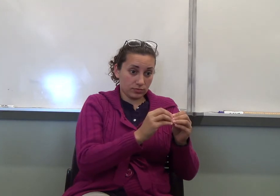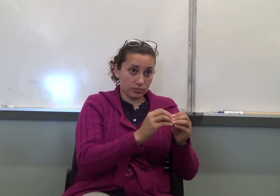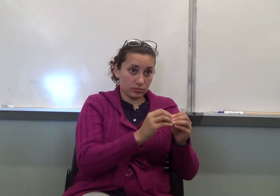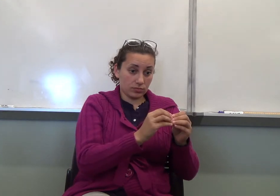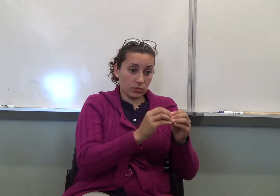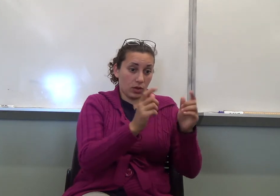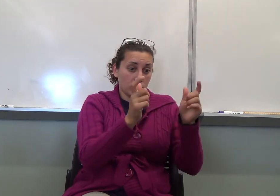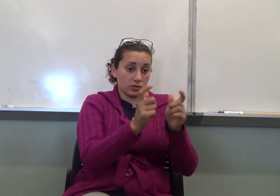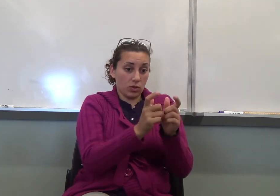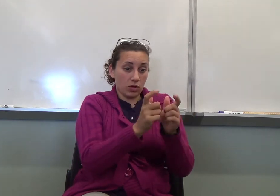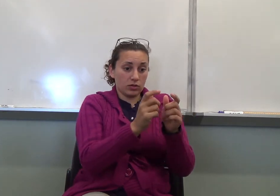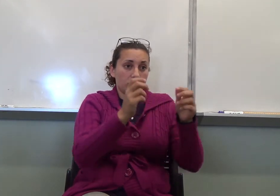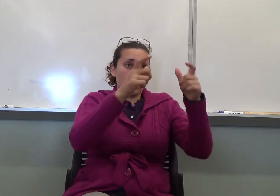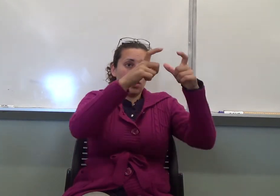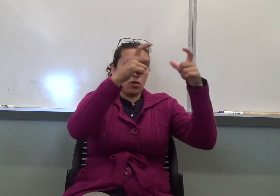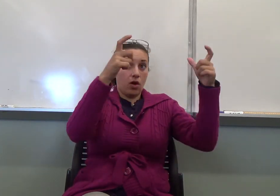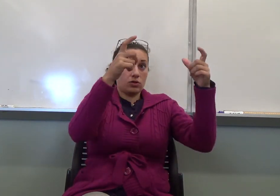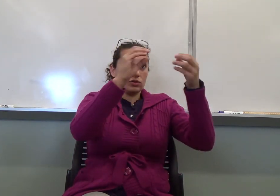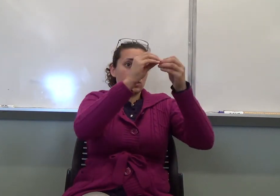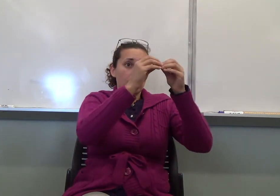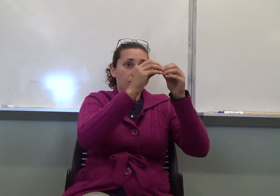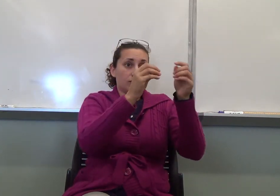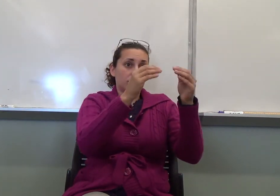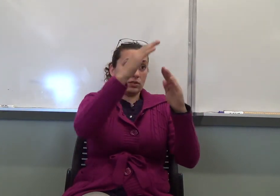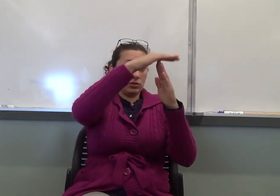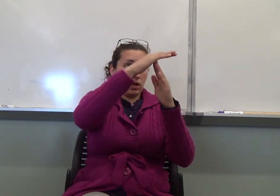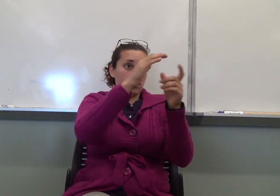from larger and attach the sign to one with the larger.